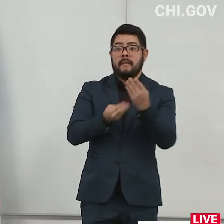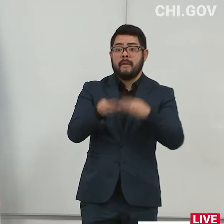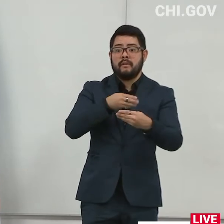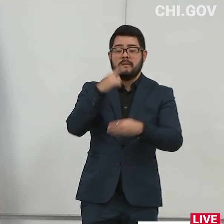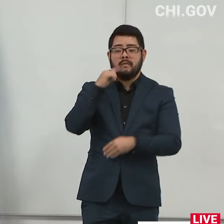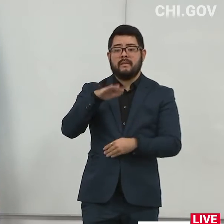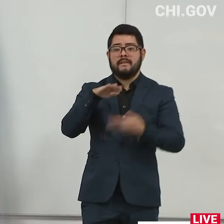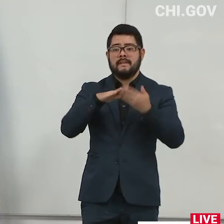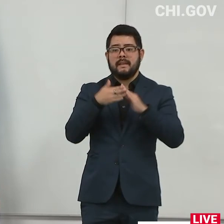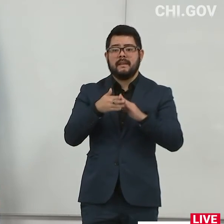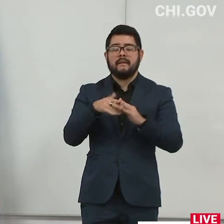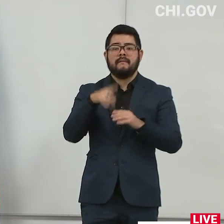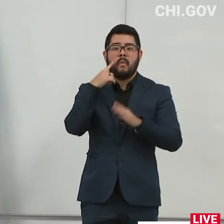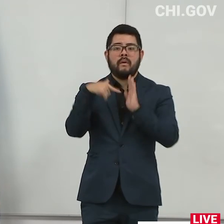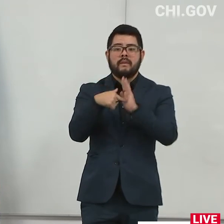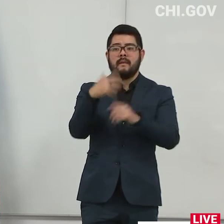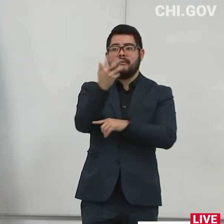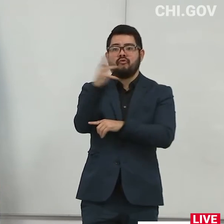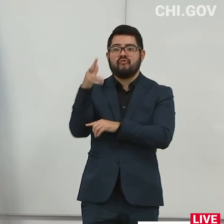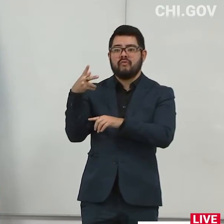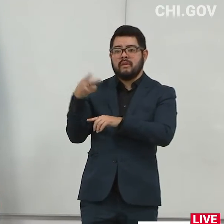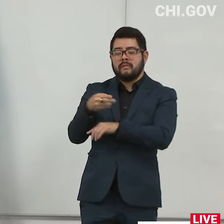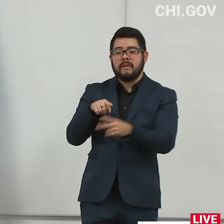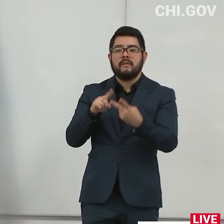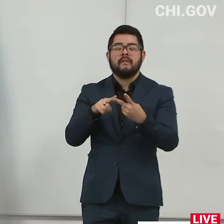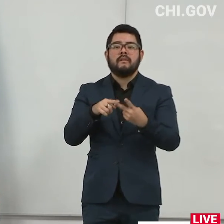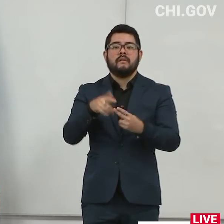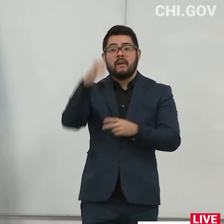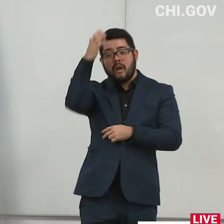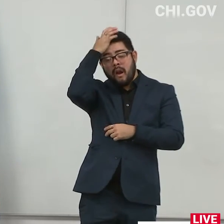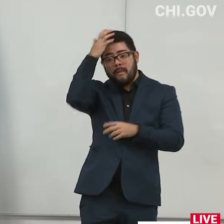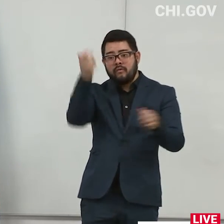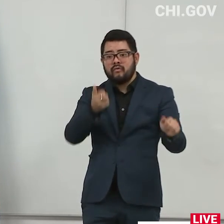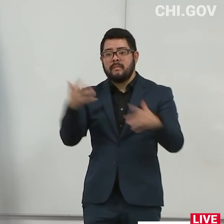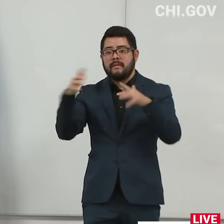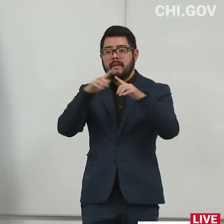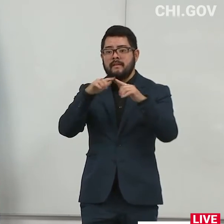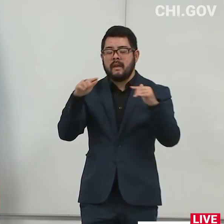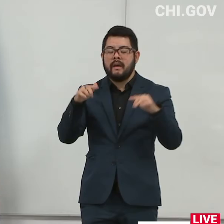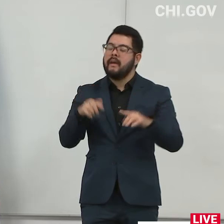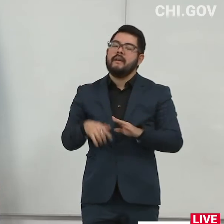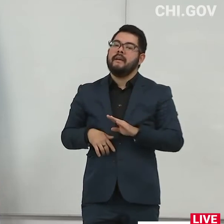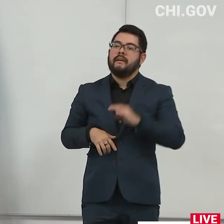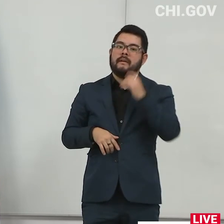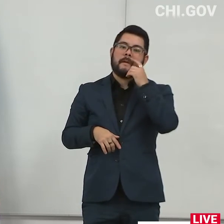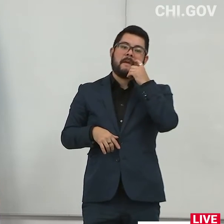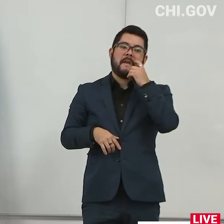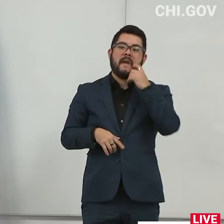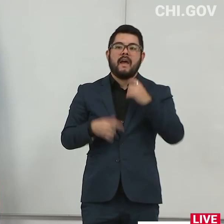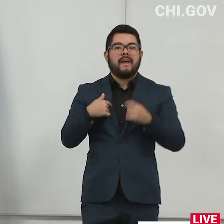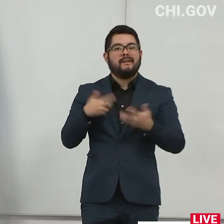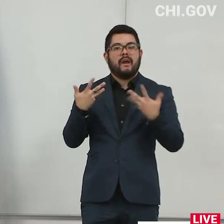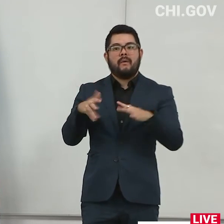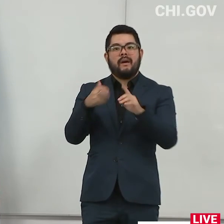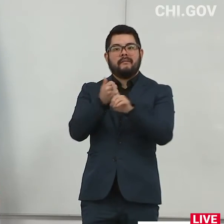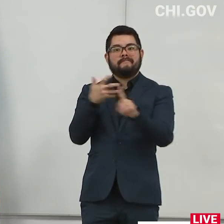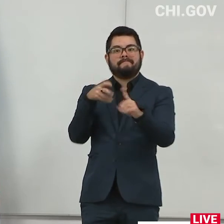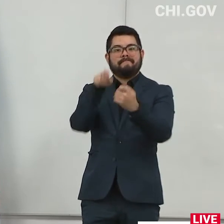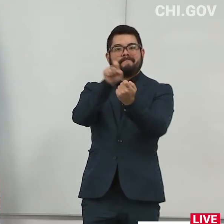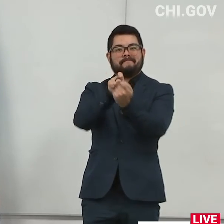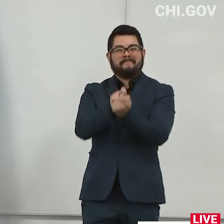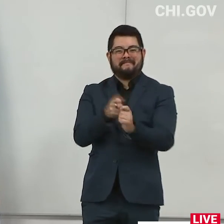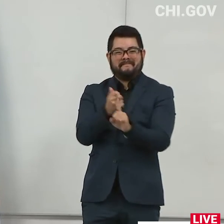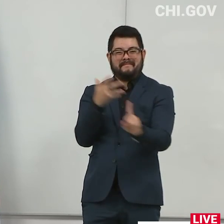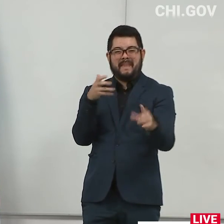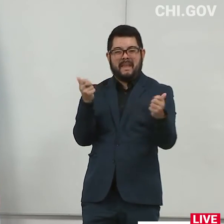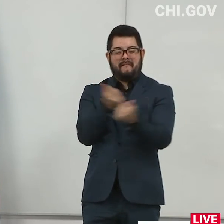tree trimming, garbage removal, water main repair, and other frontline services? I'm not going to go into specifics because we're not there yet. I saw